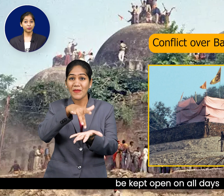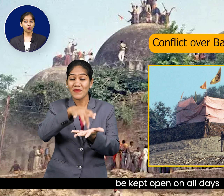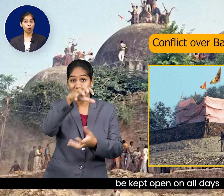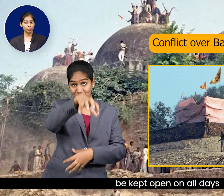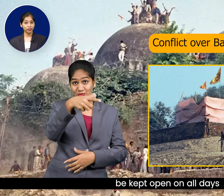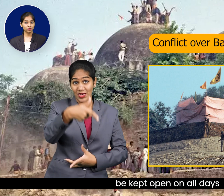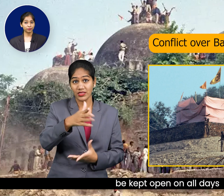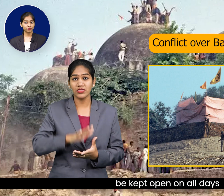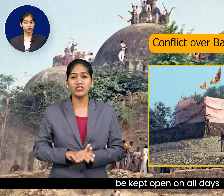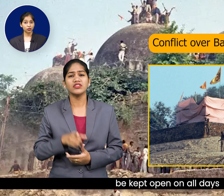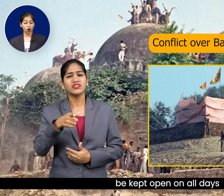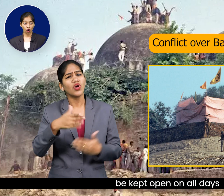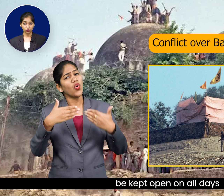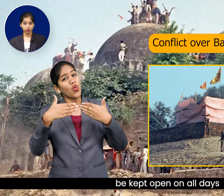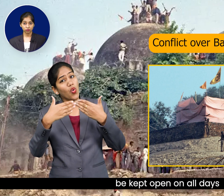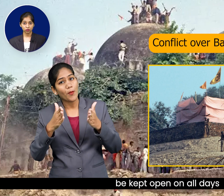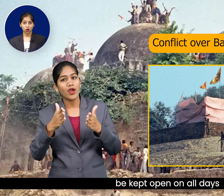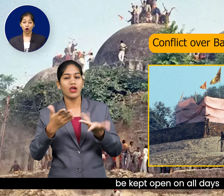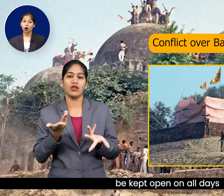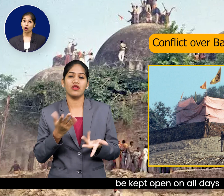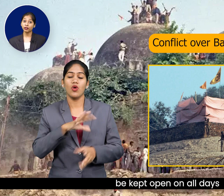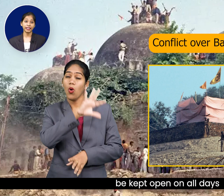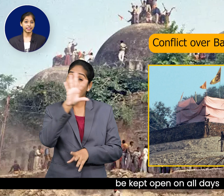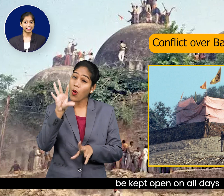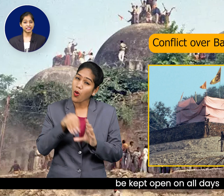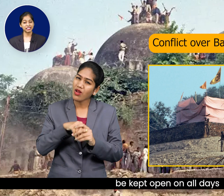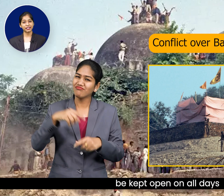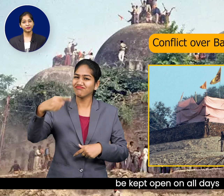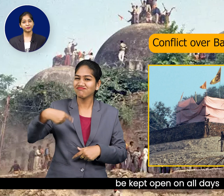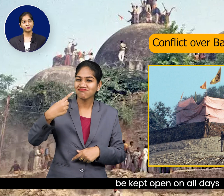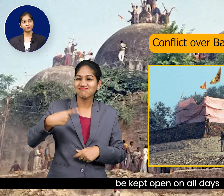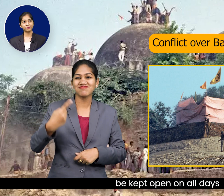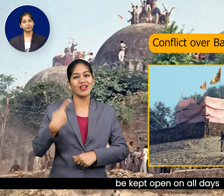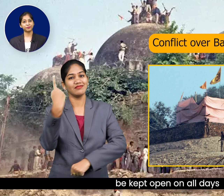be kept open on all days